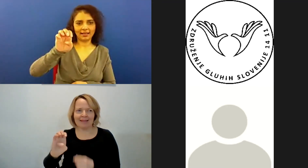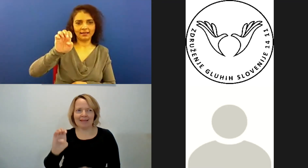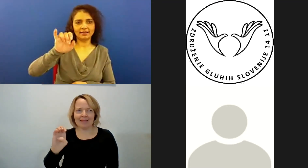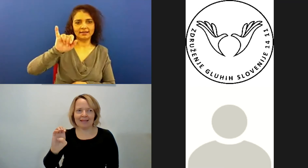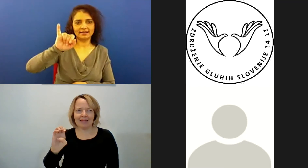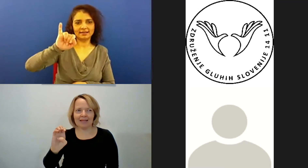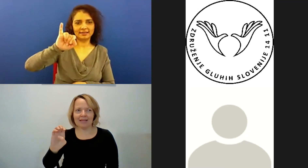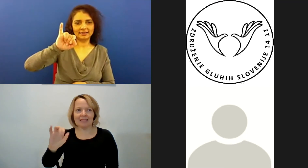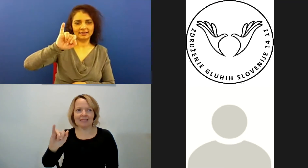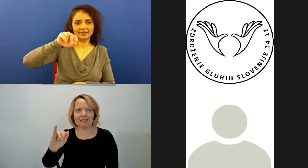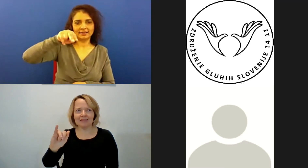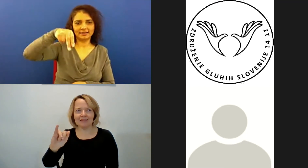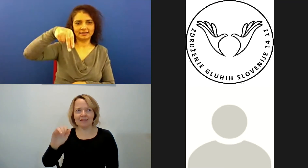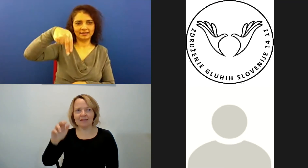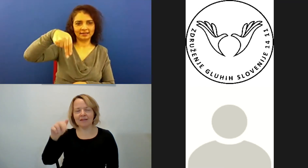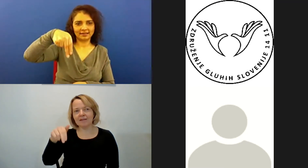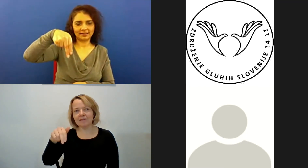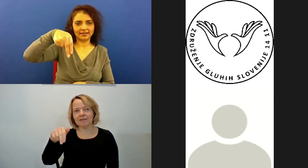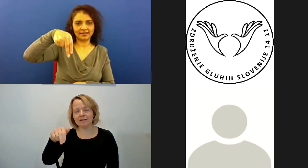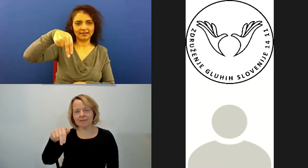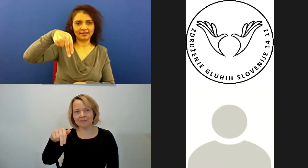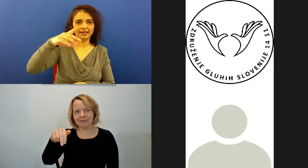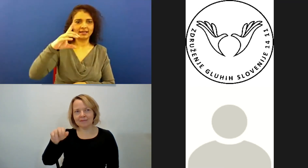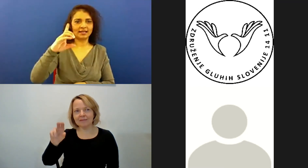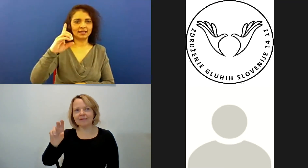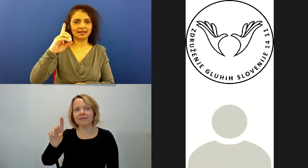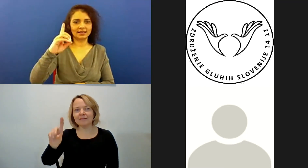But my job was in Eindhoven. I'll spell it for you,